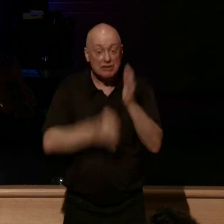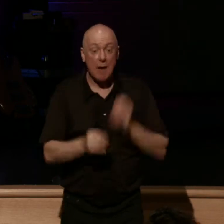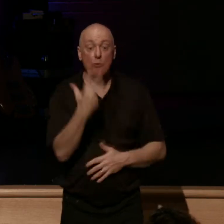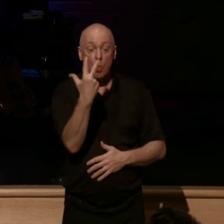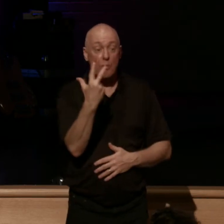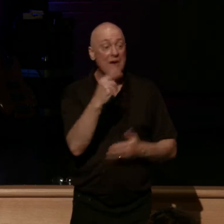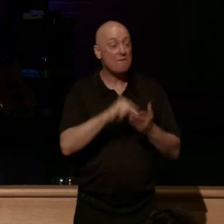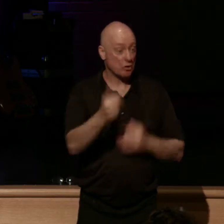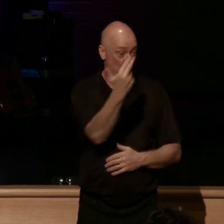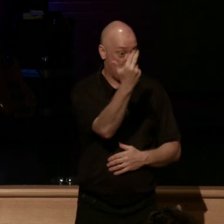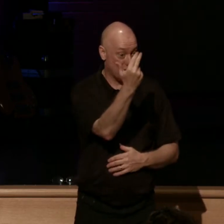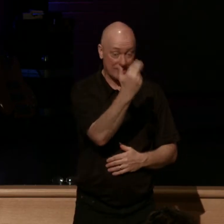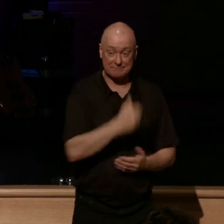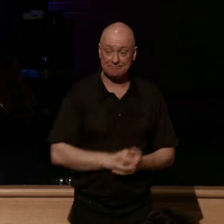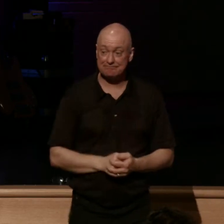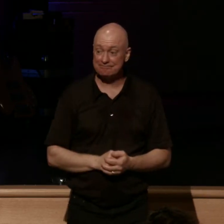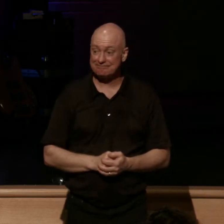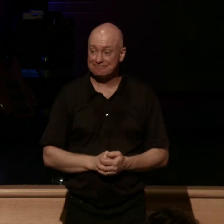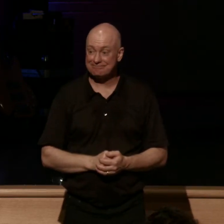verse 13.